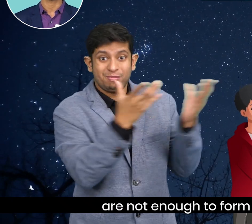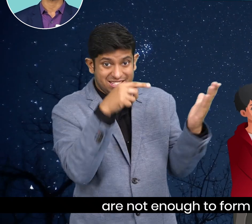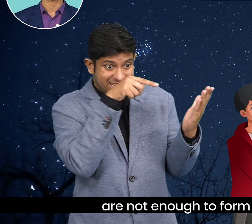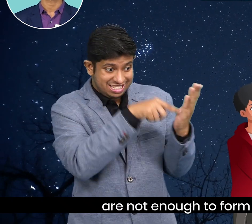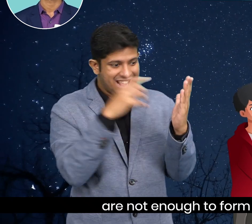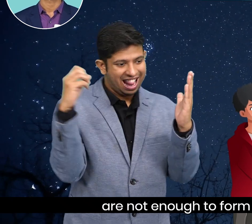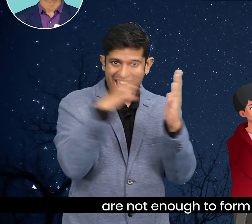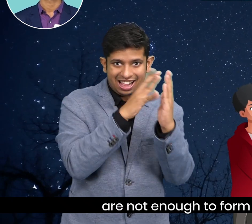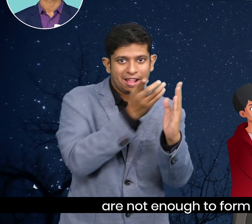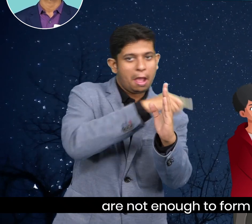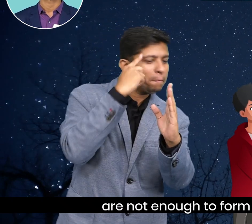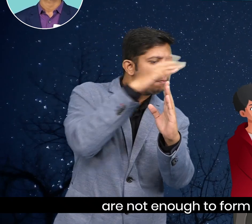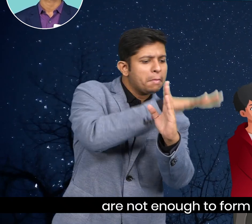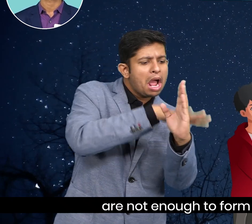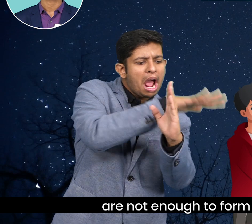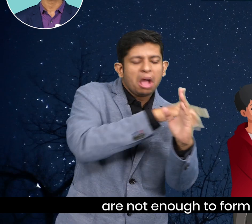of an object.